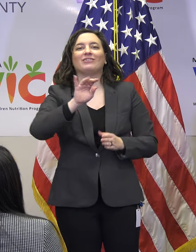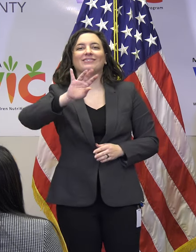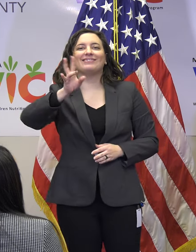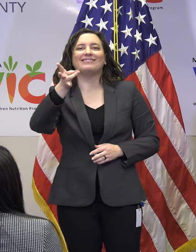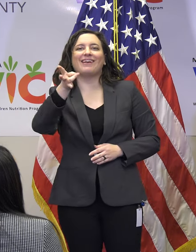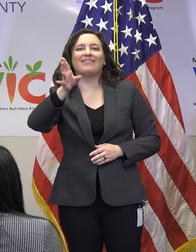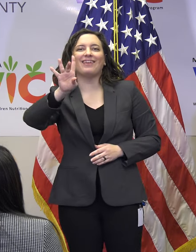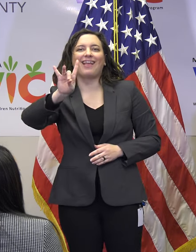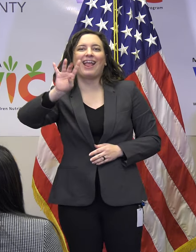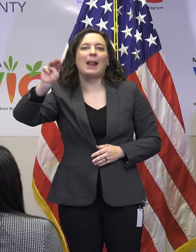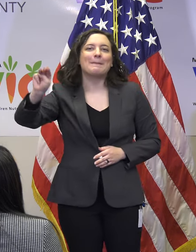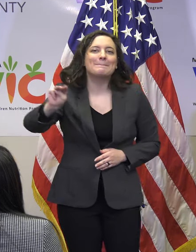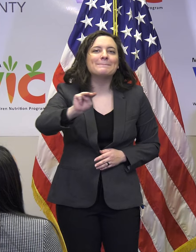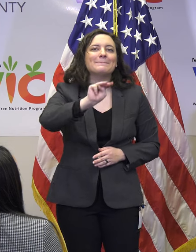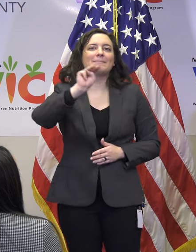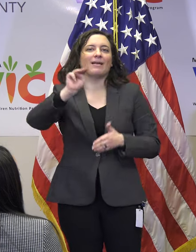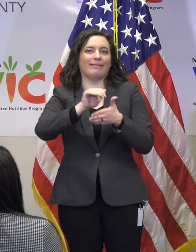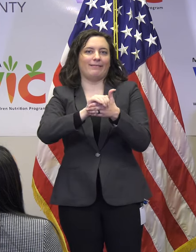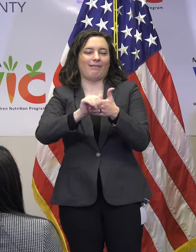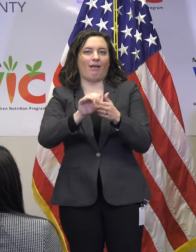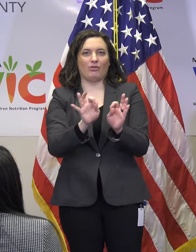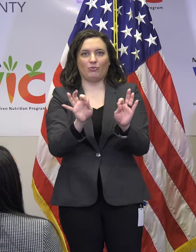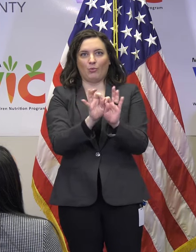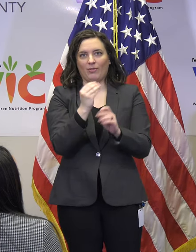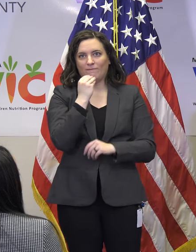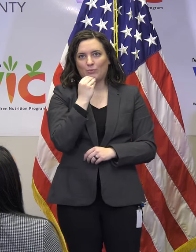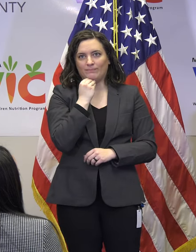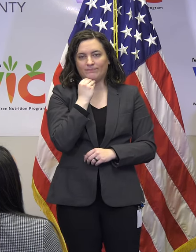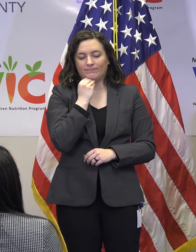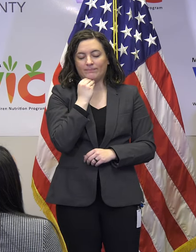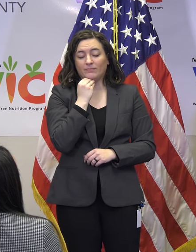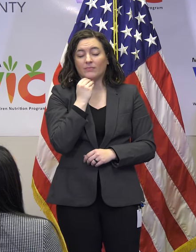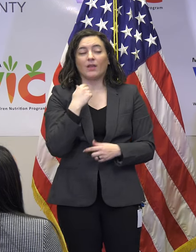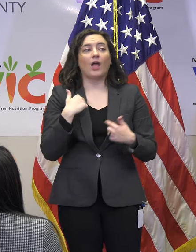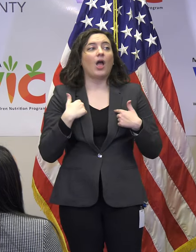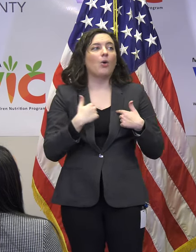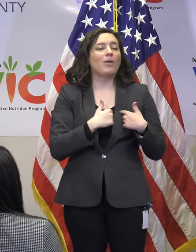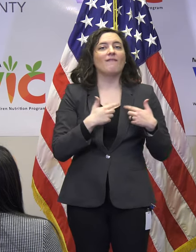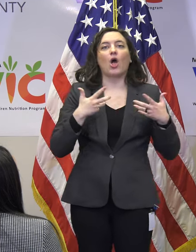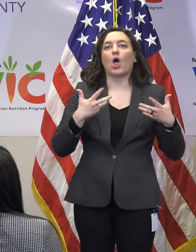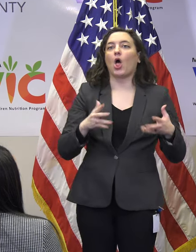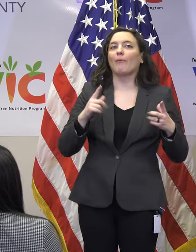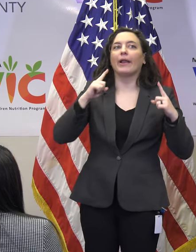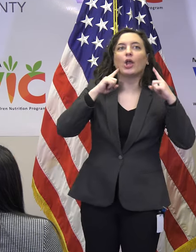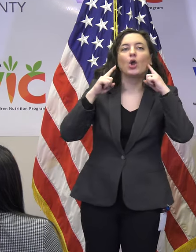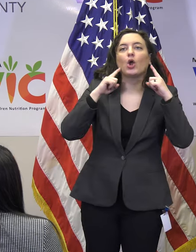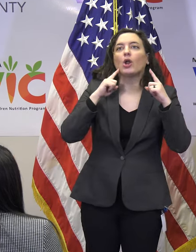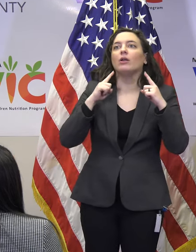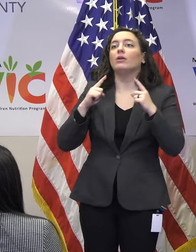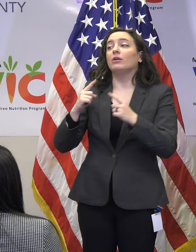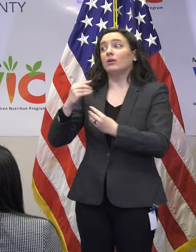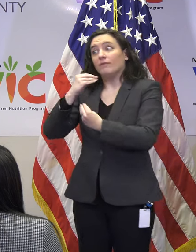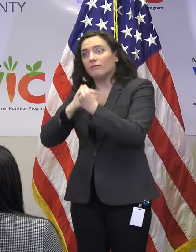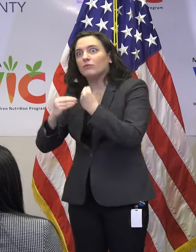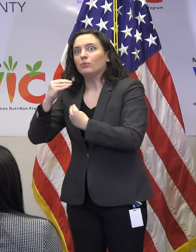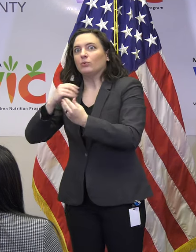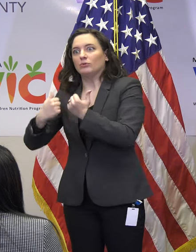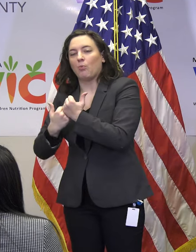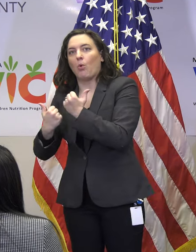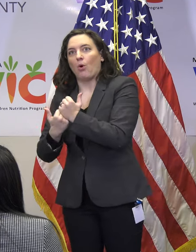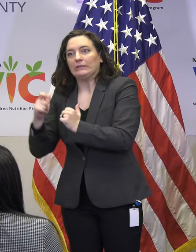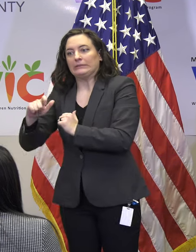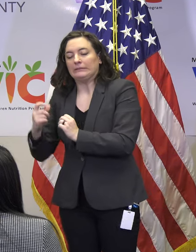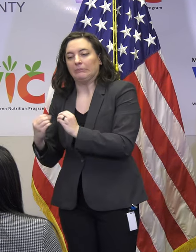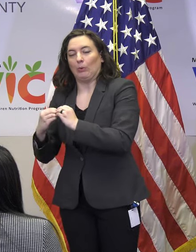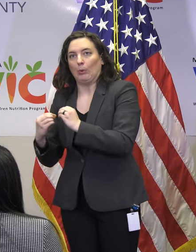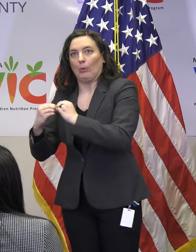grocery stores in Minnesota. And we have already heard about the growing need for food supports.